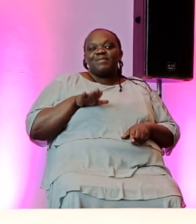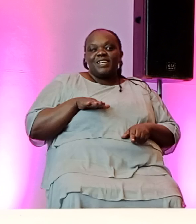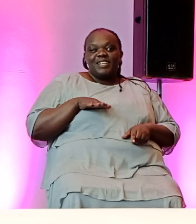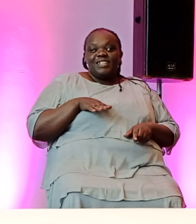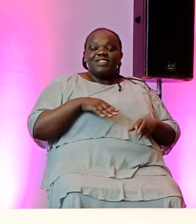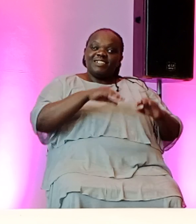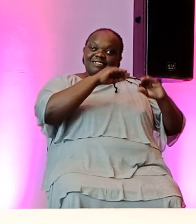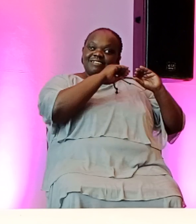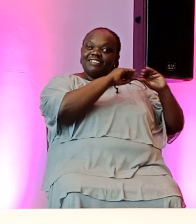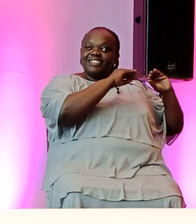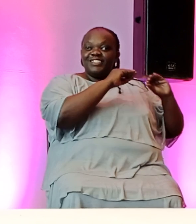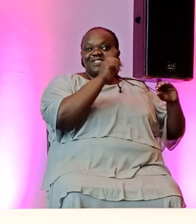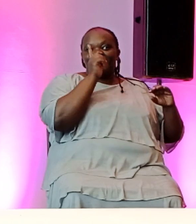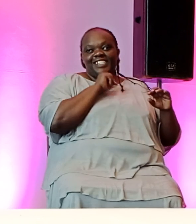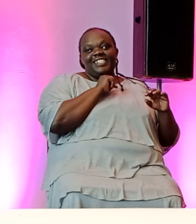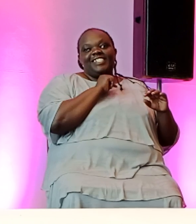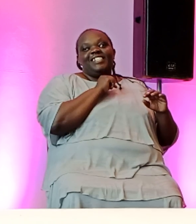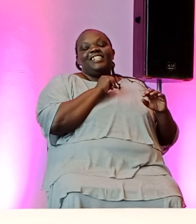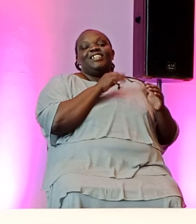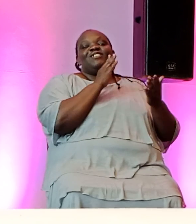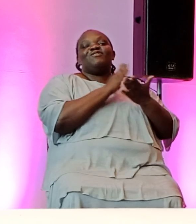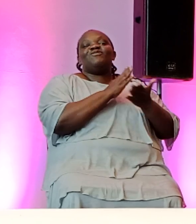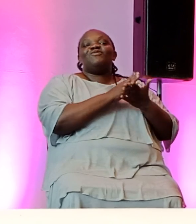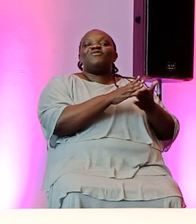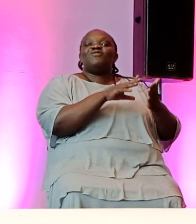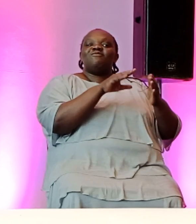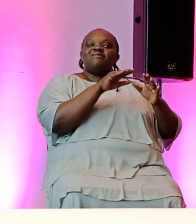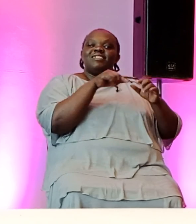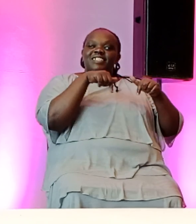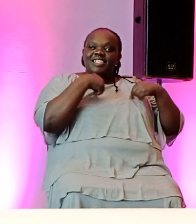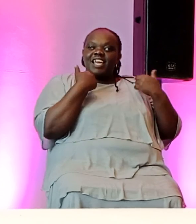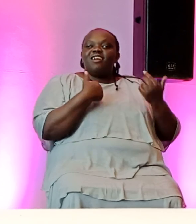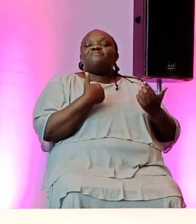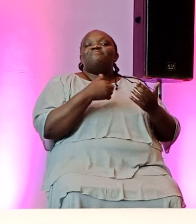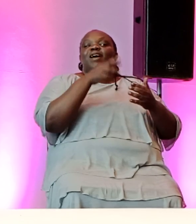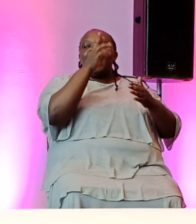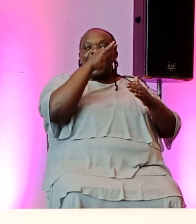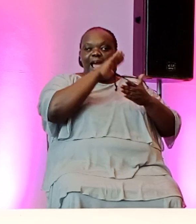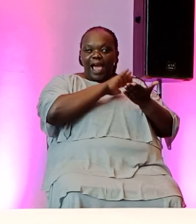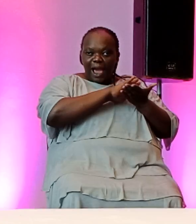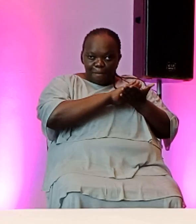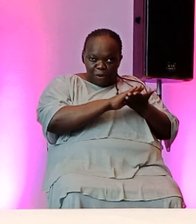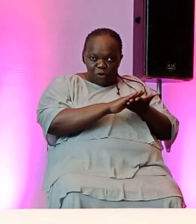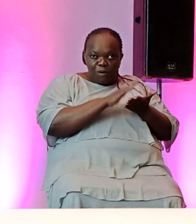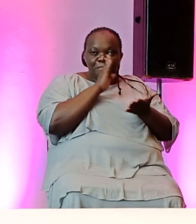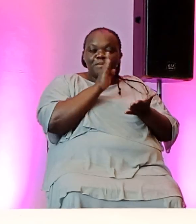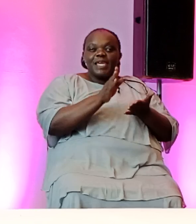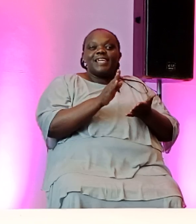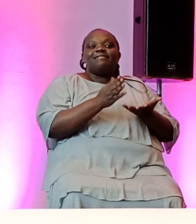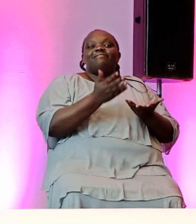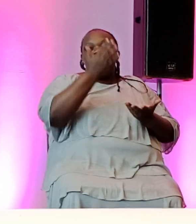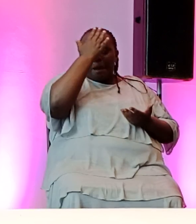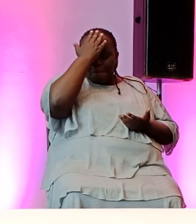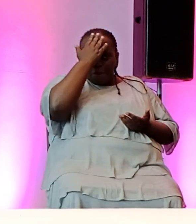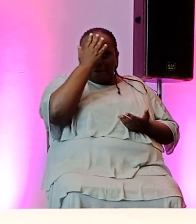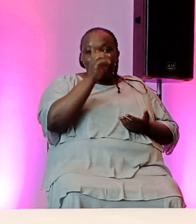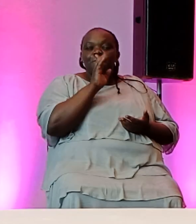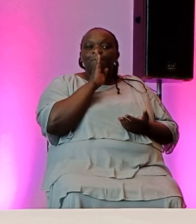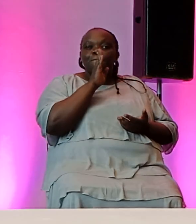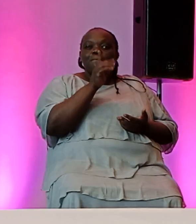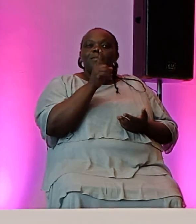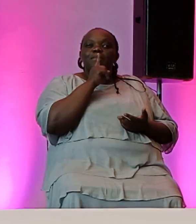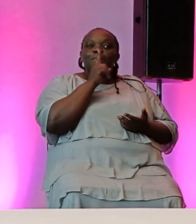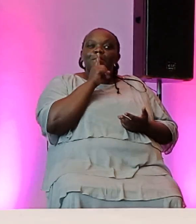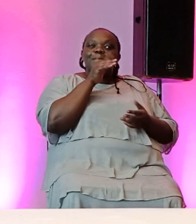We've been taught that shrinking is the best way to be. Being silent in